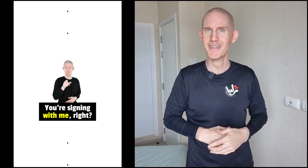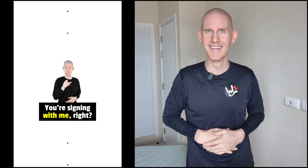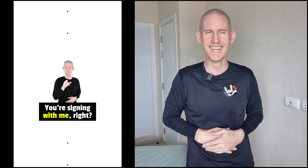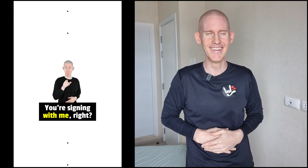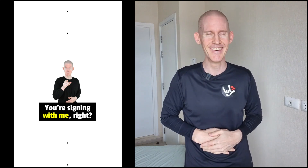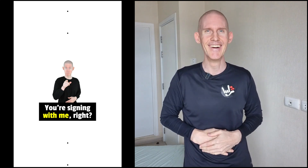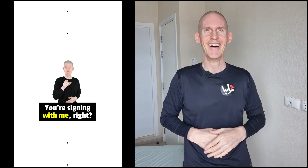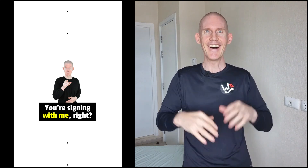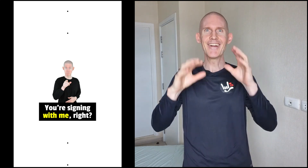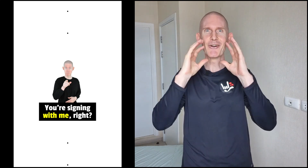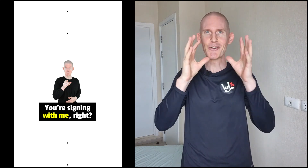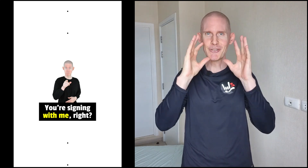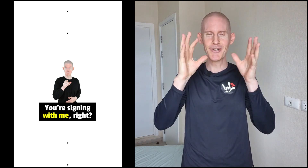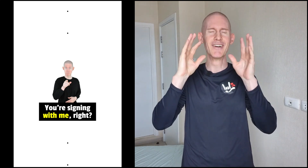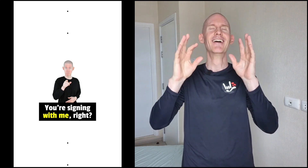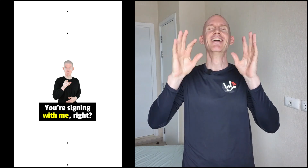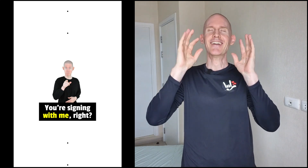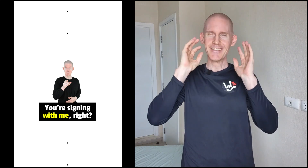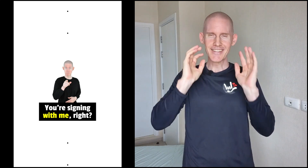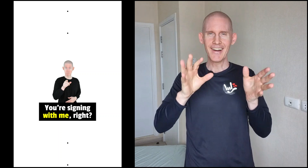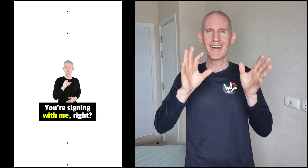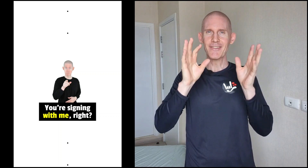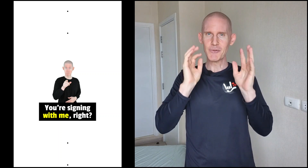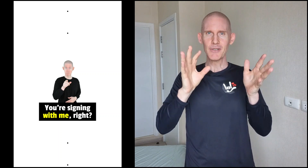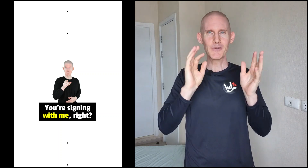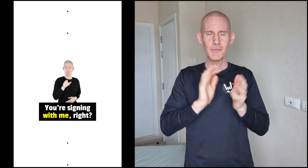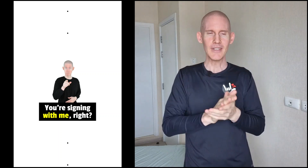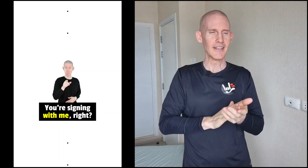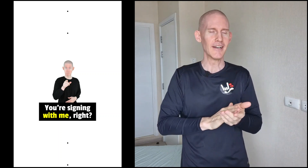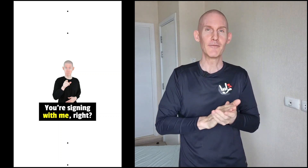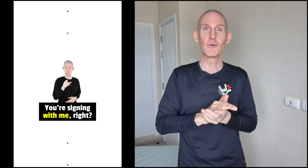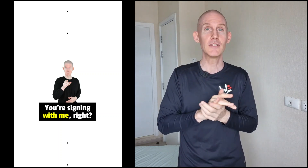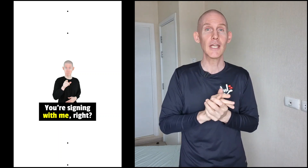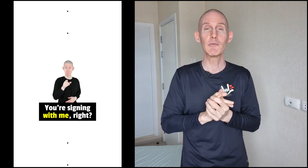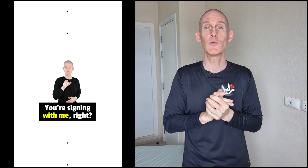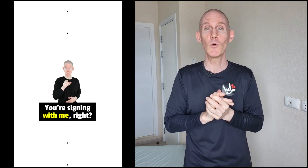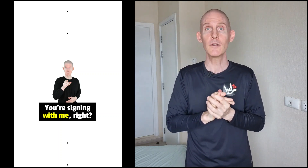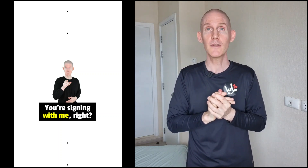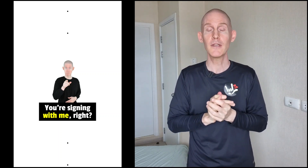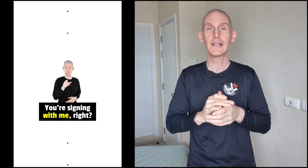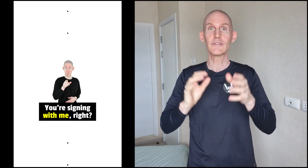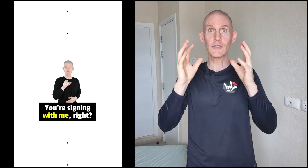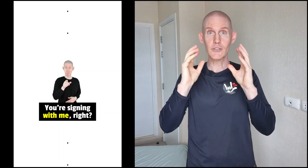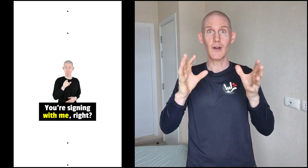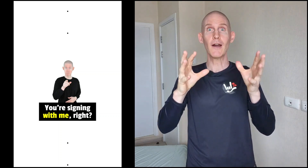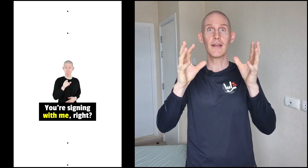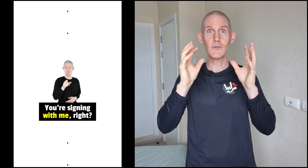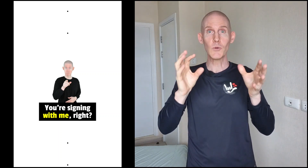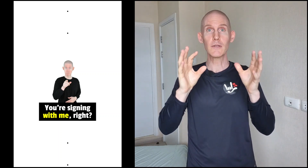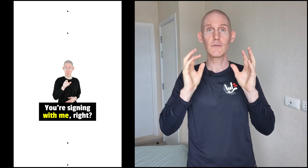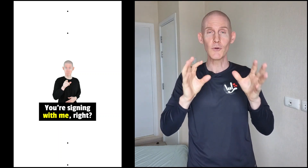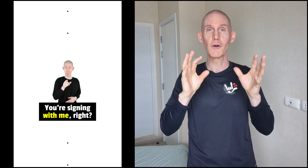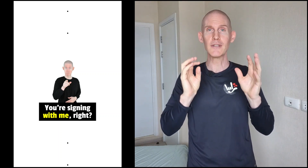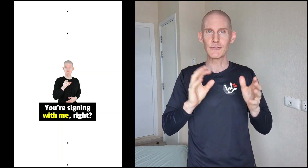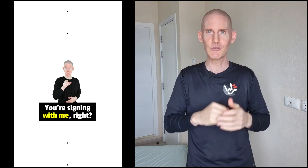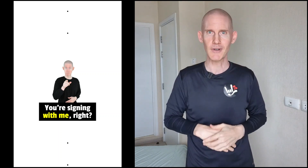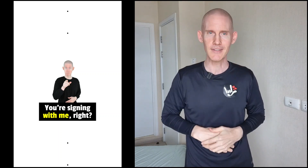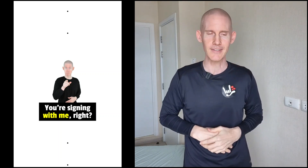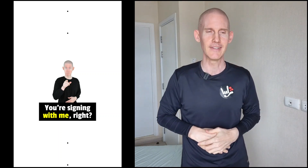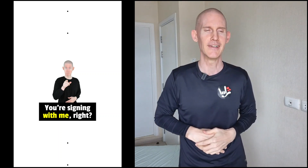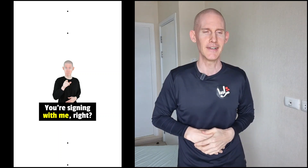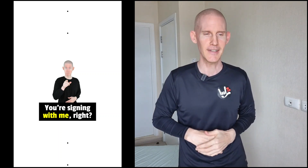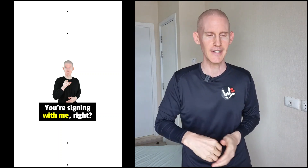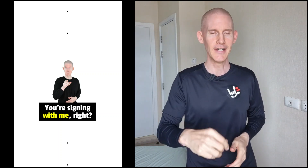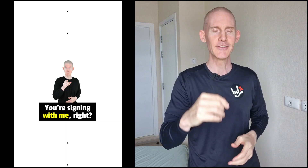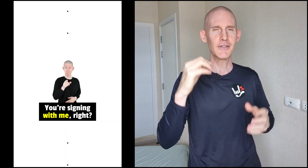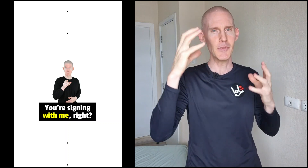Right? I urge you, sign with me. If you only take away one thing, sign with your